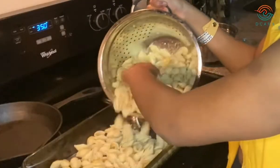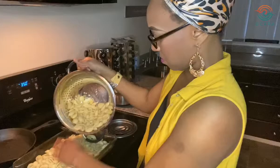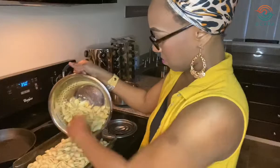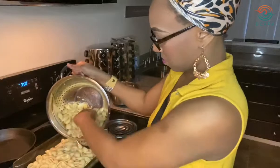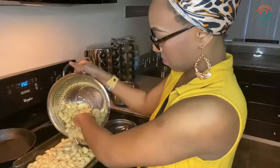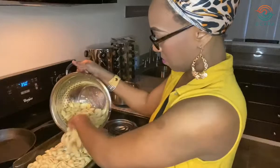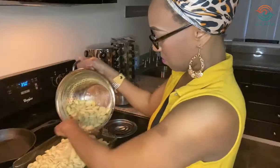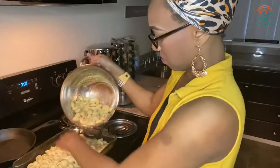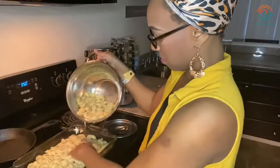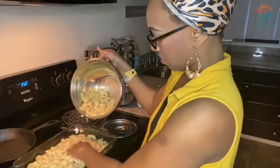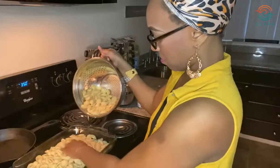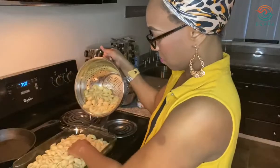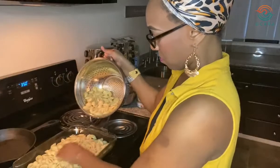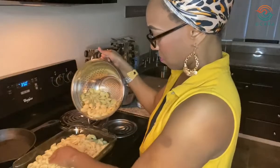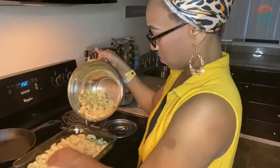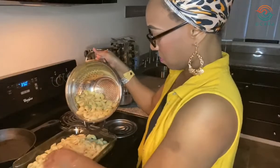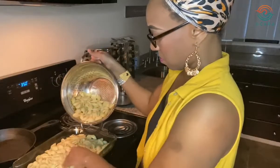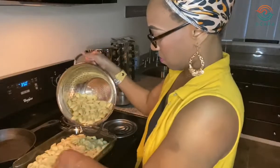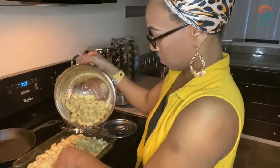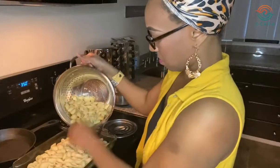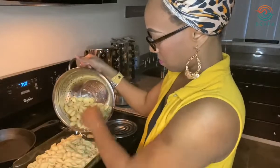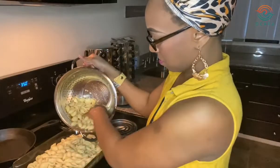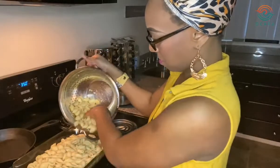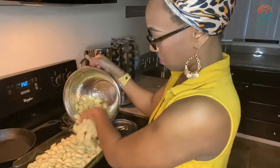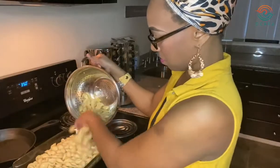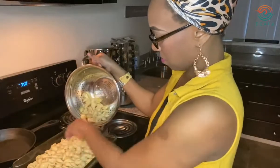Pour the shells into your baking dish.